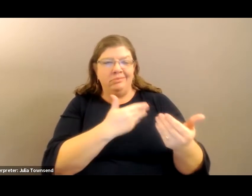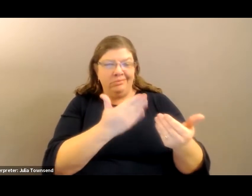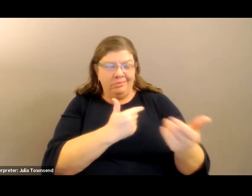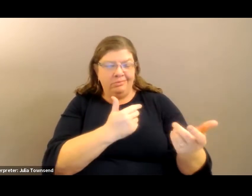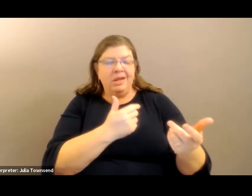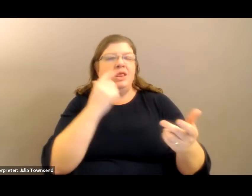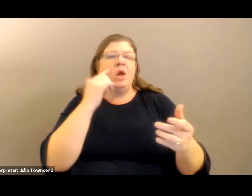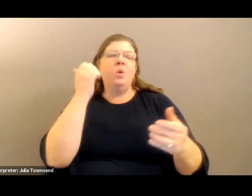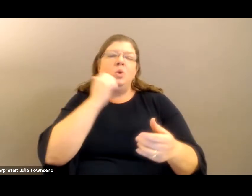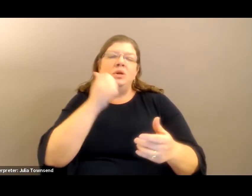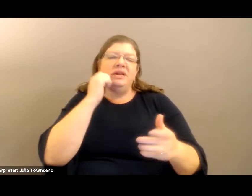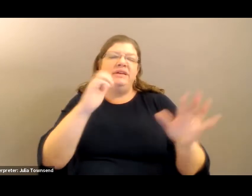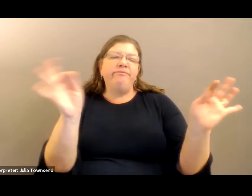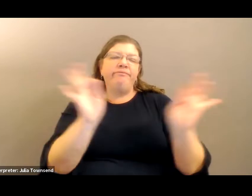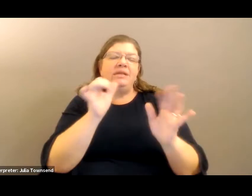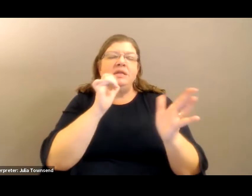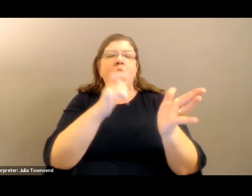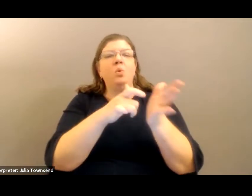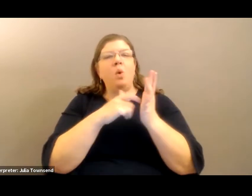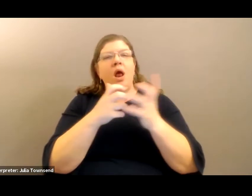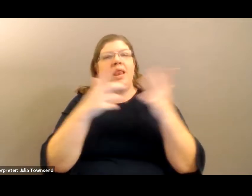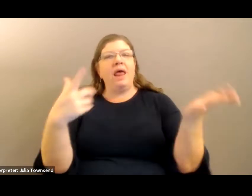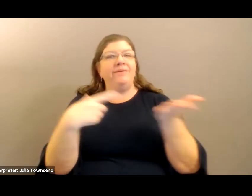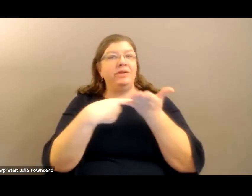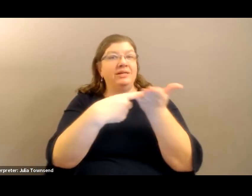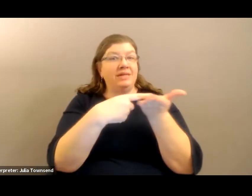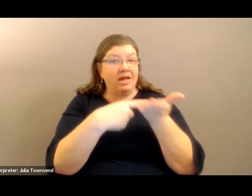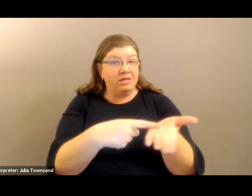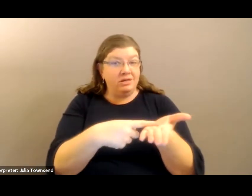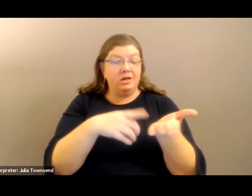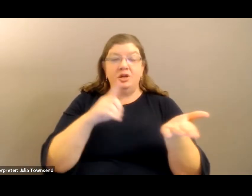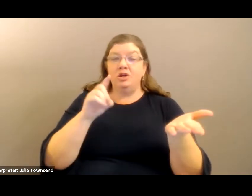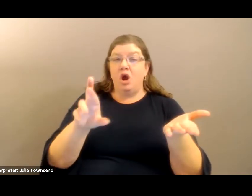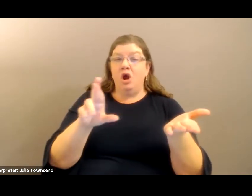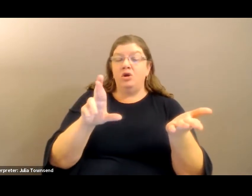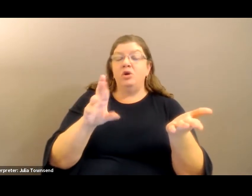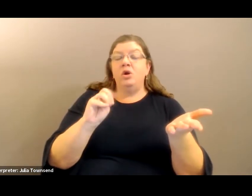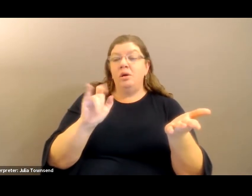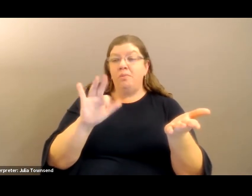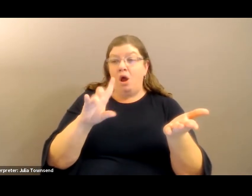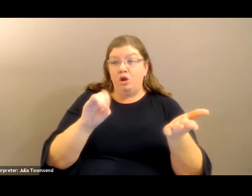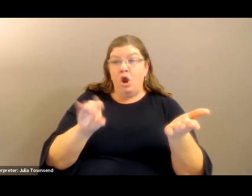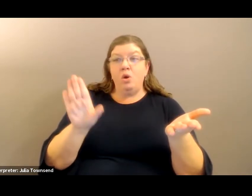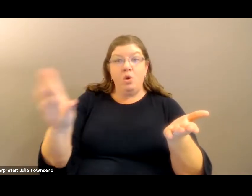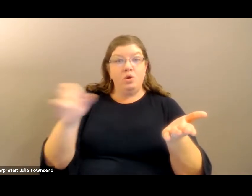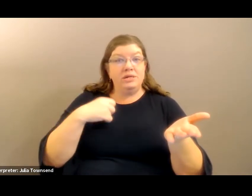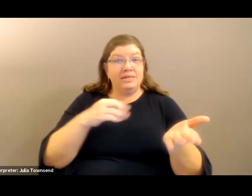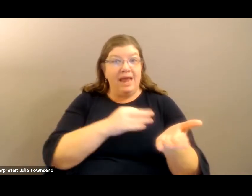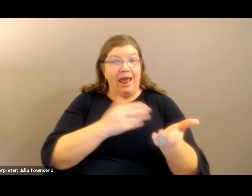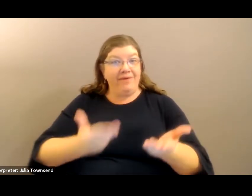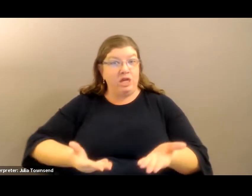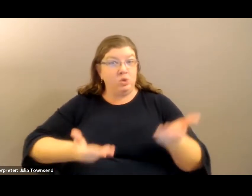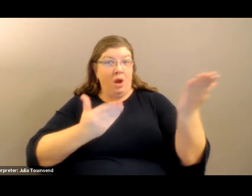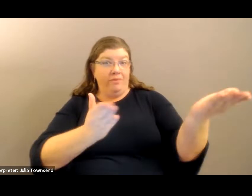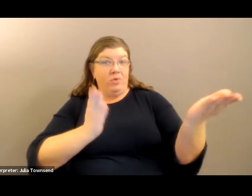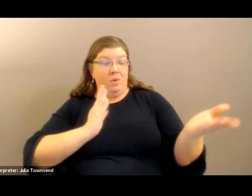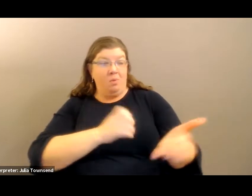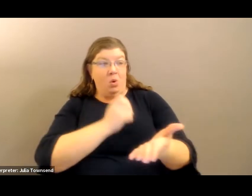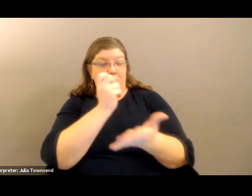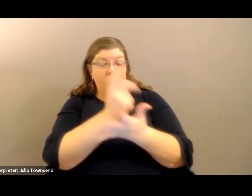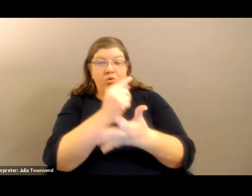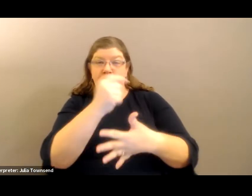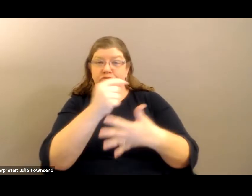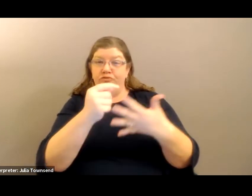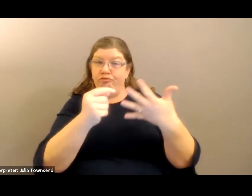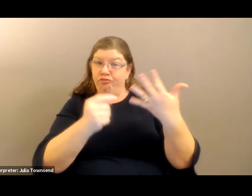and not likely to require any discussion. Dr. Maldonado and her staff have recommended that the board approves all the consent